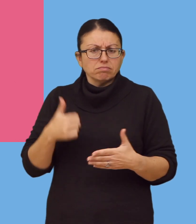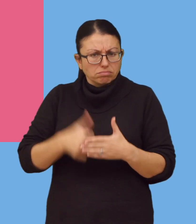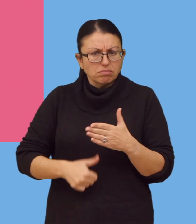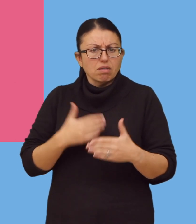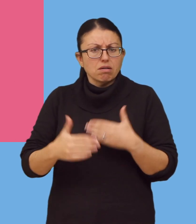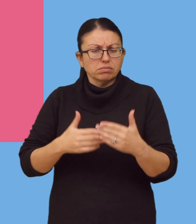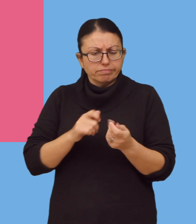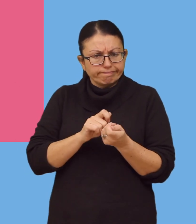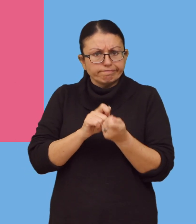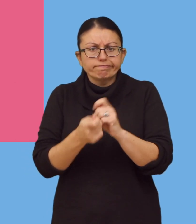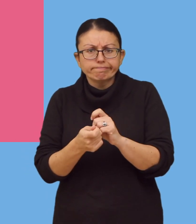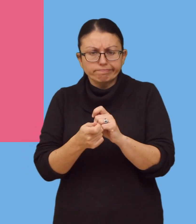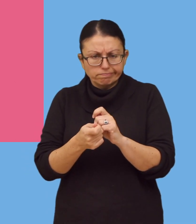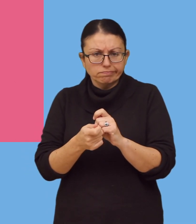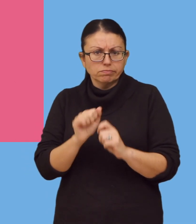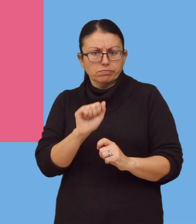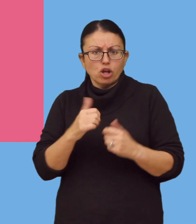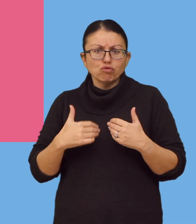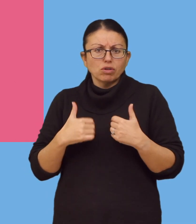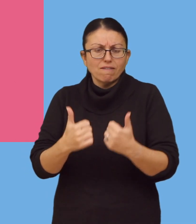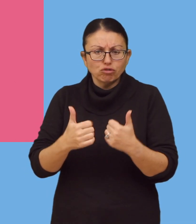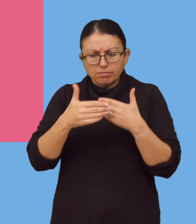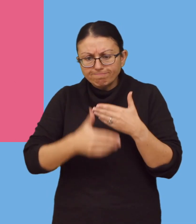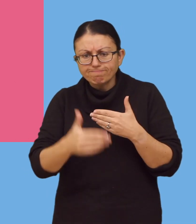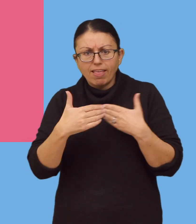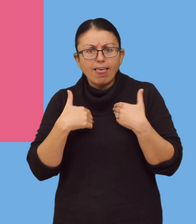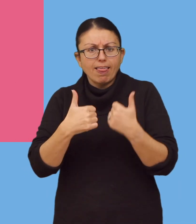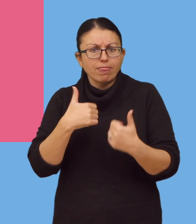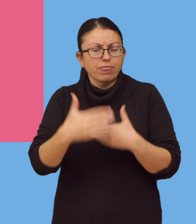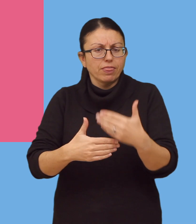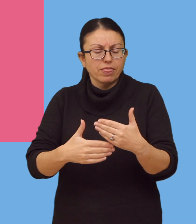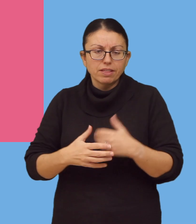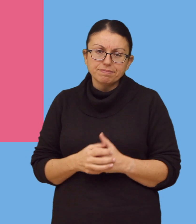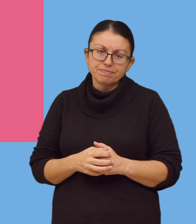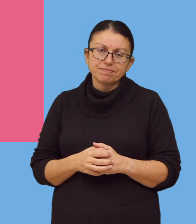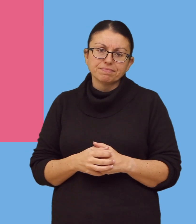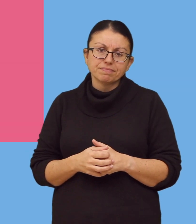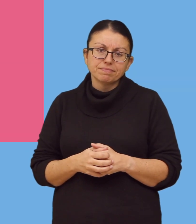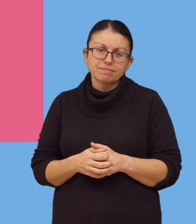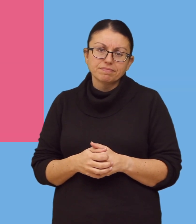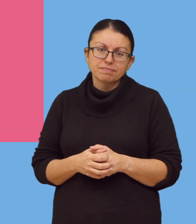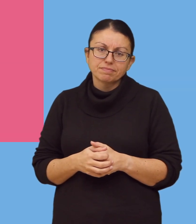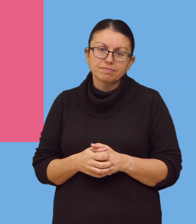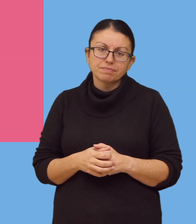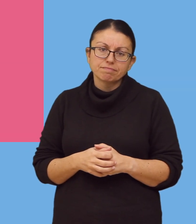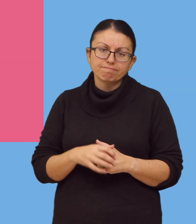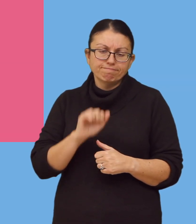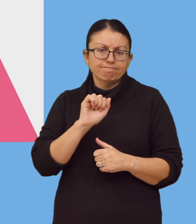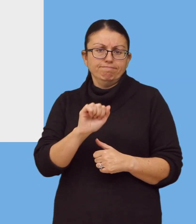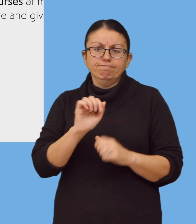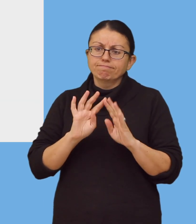Many healthcare professionals work together to make your operation and recovery go smoothly. But it all starts with